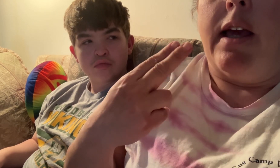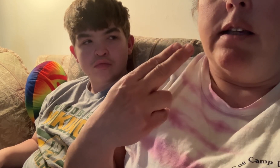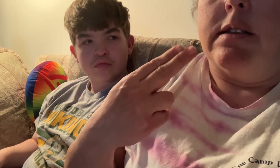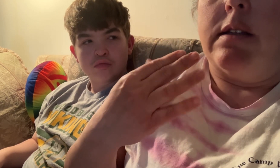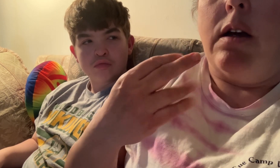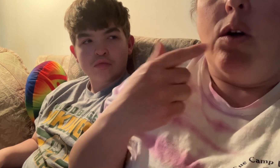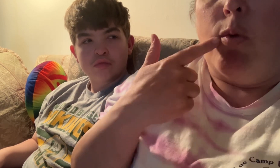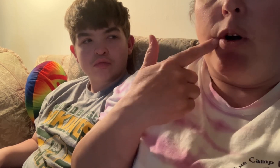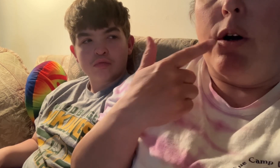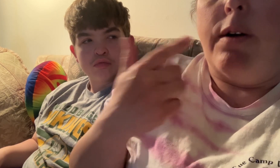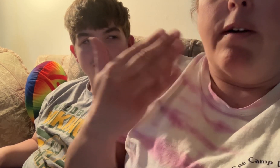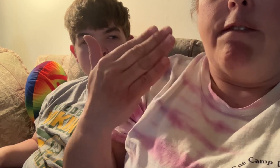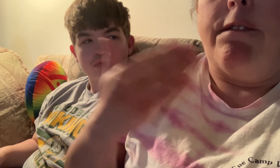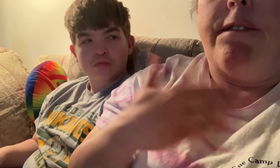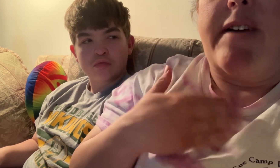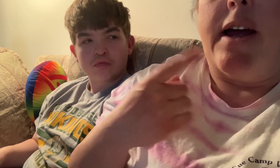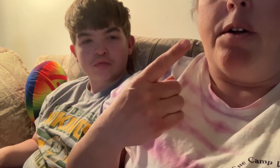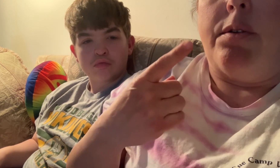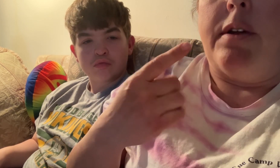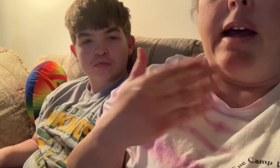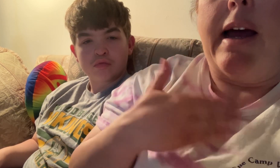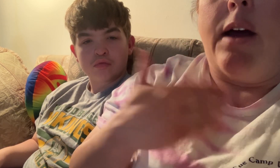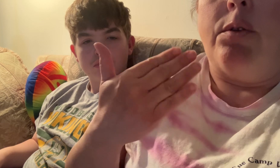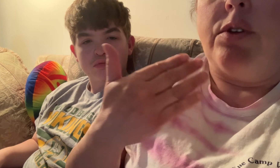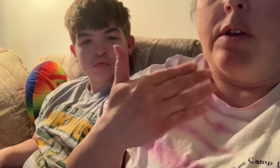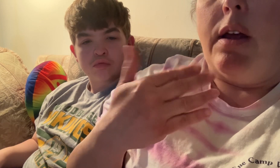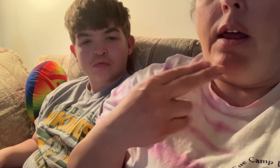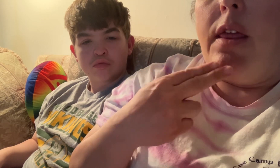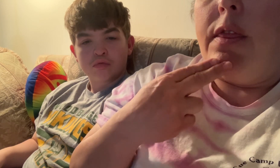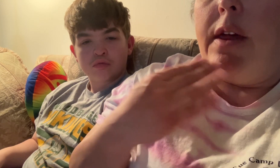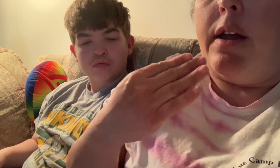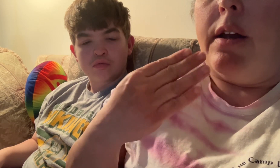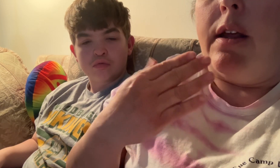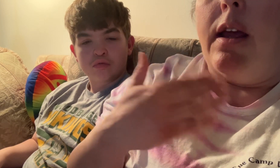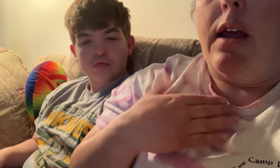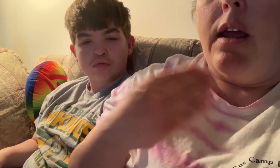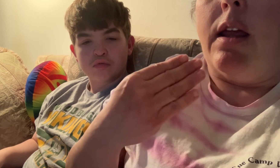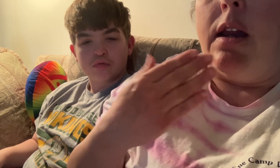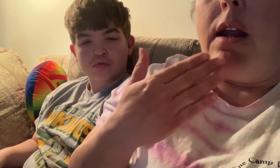things were found out than in